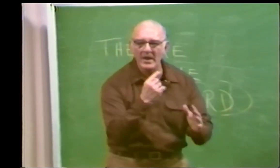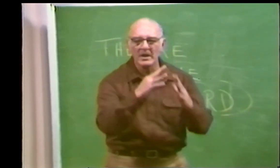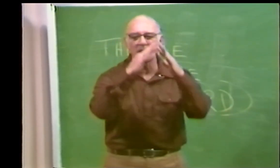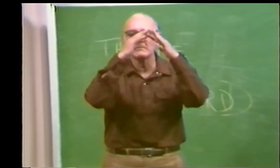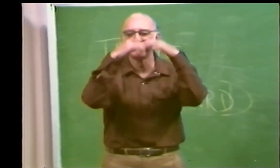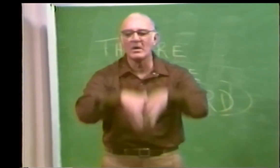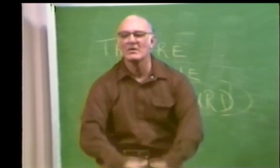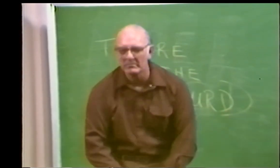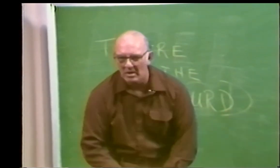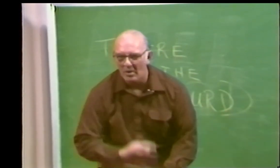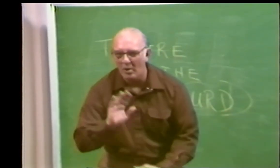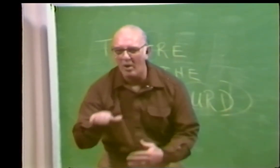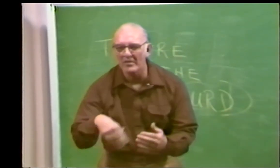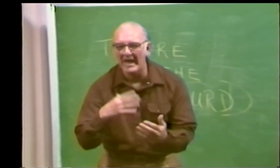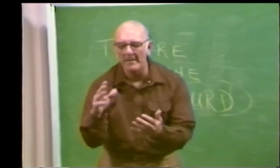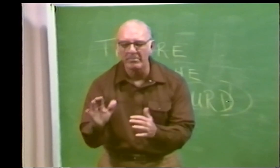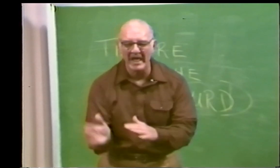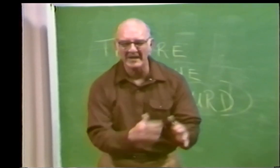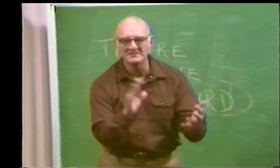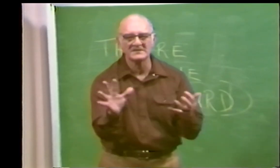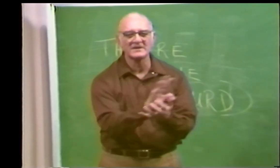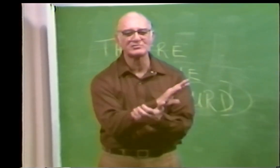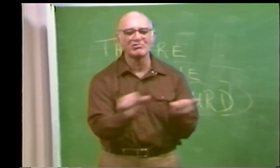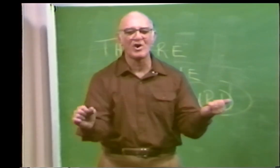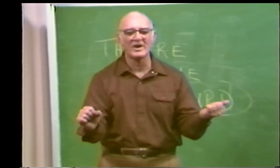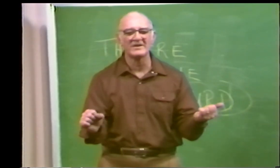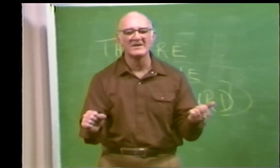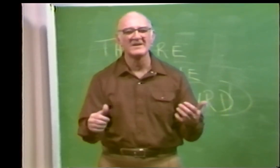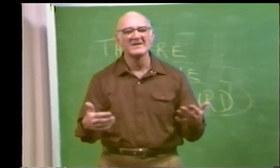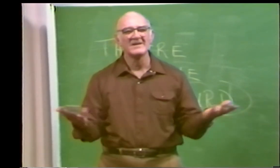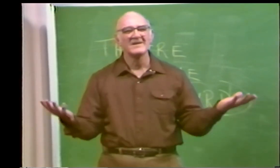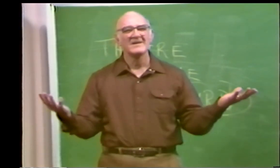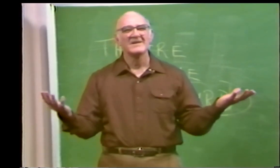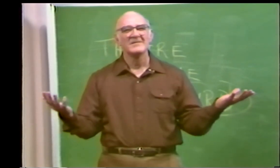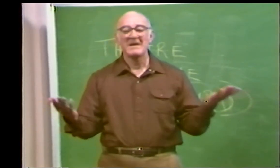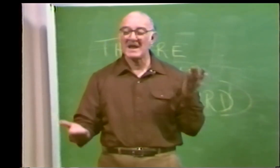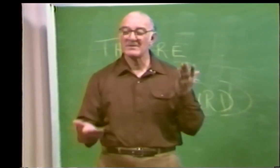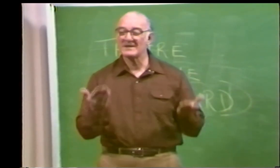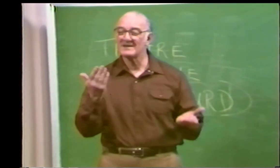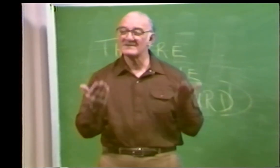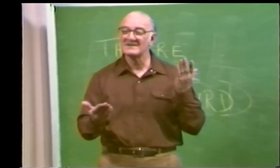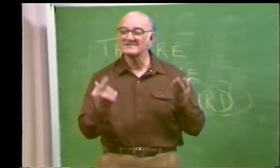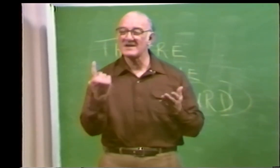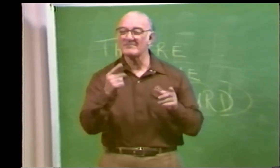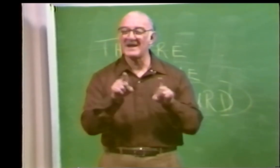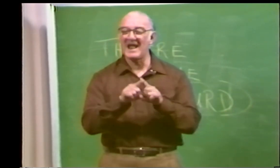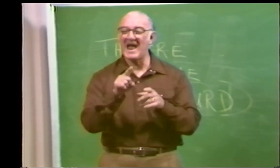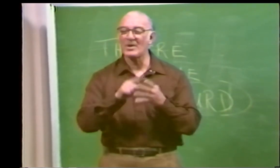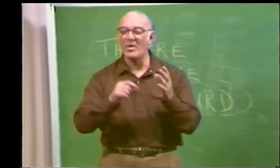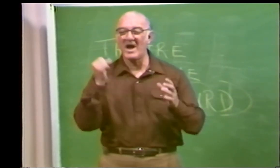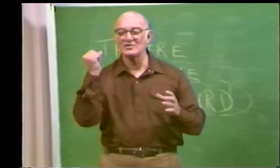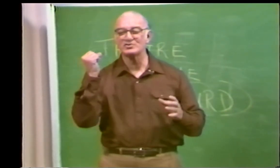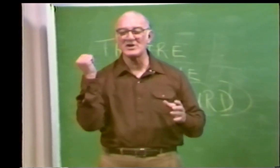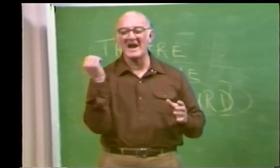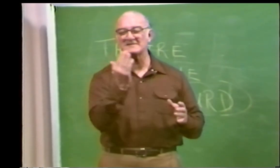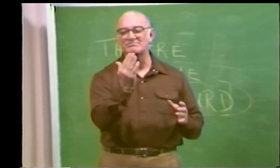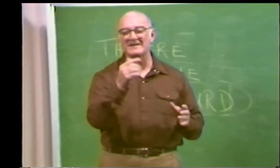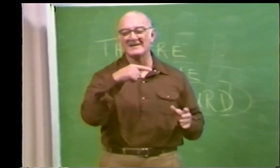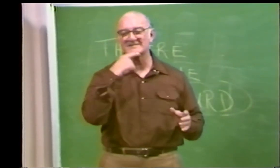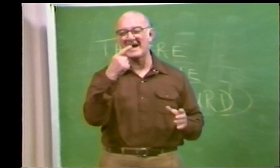suddenly, boom, all their plans are destroyed. Maybe something like what Shakespeare